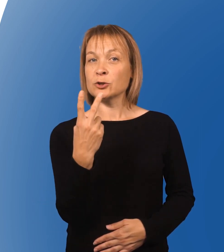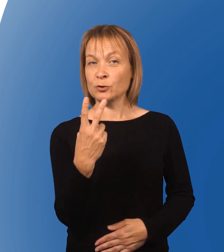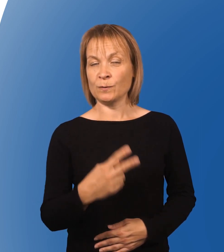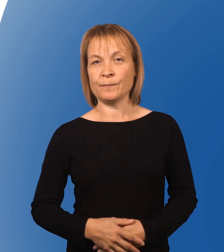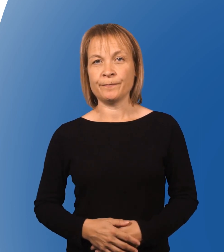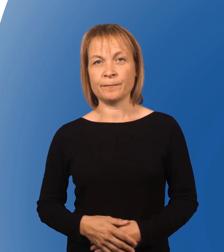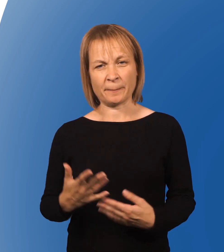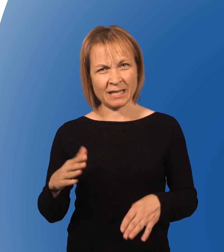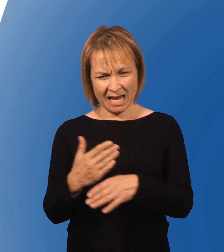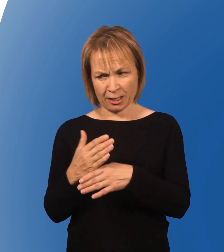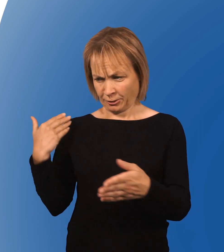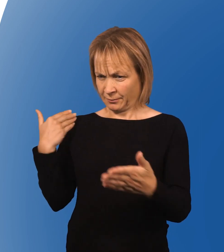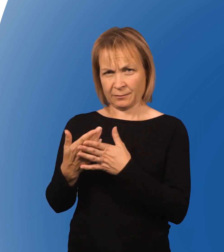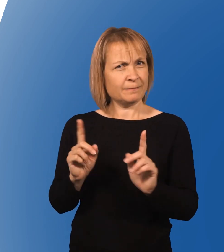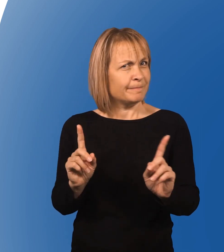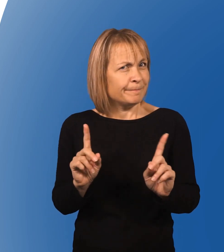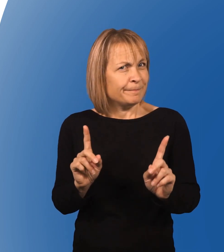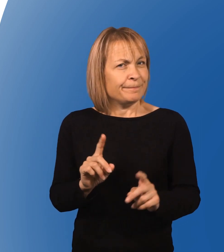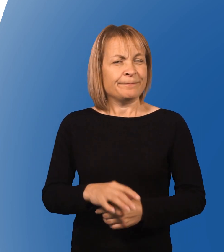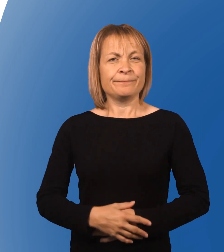(3.2) What we have done so far.